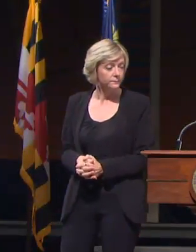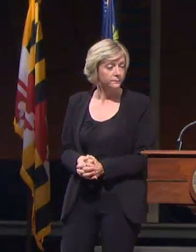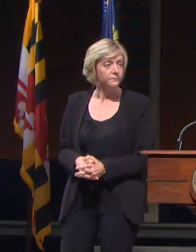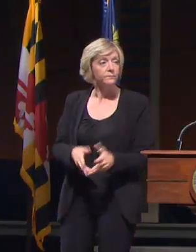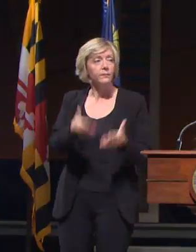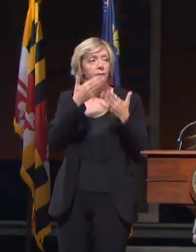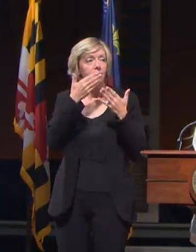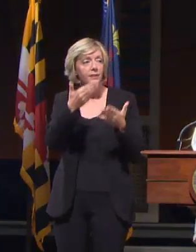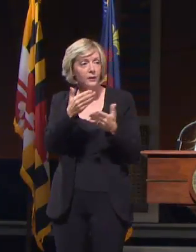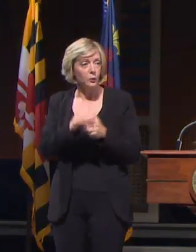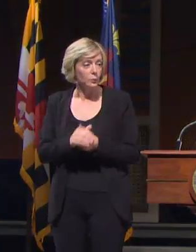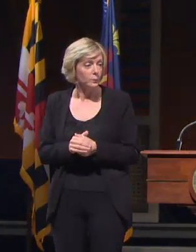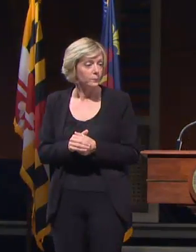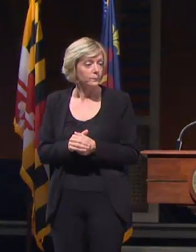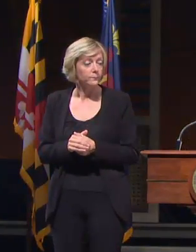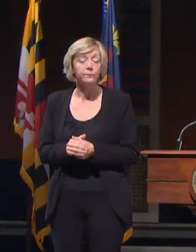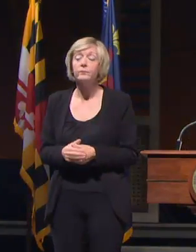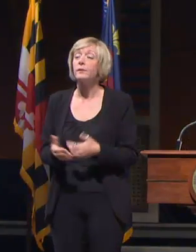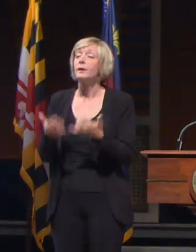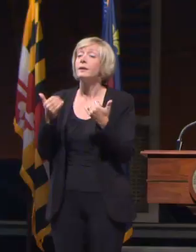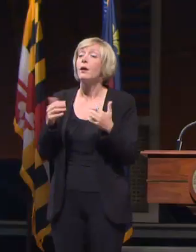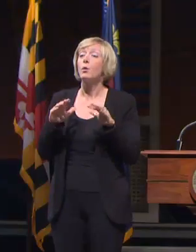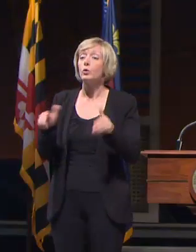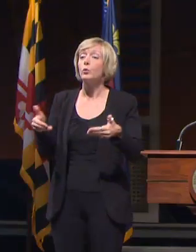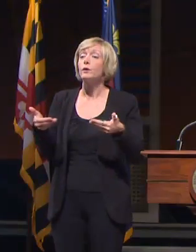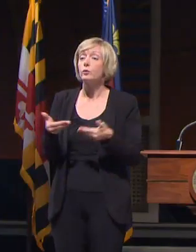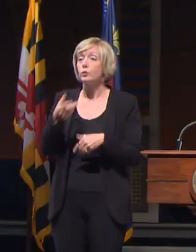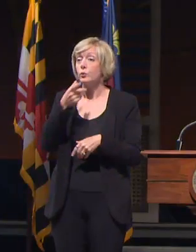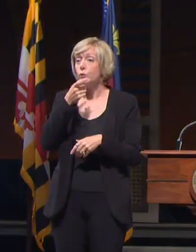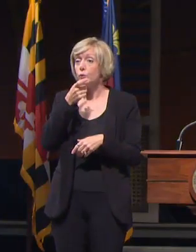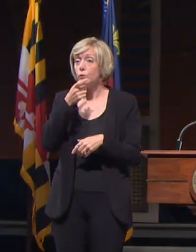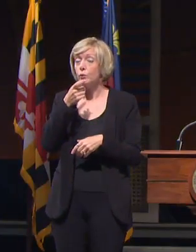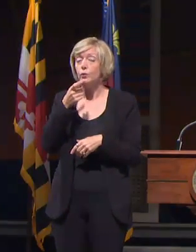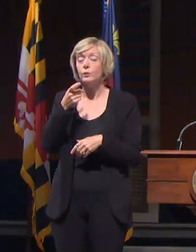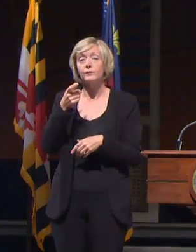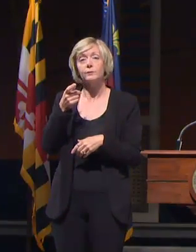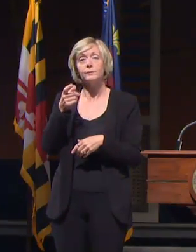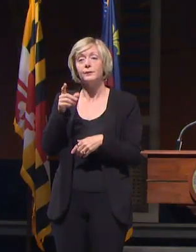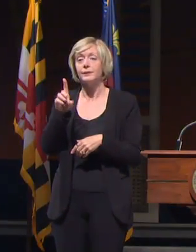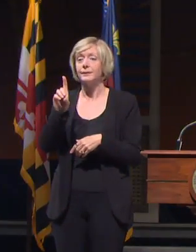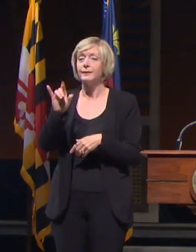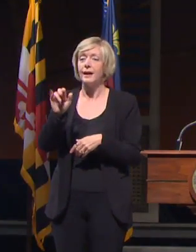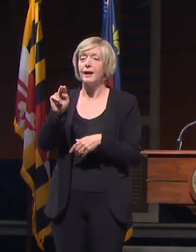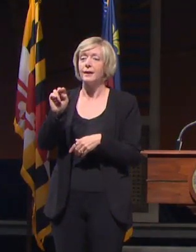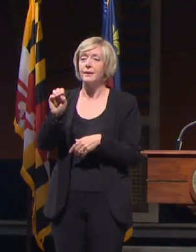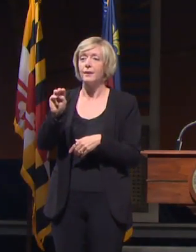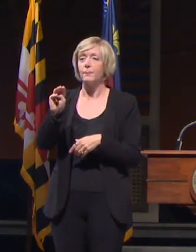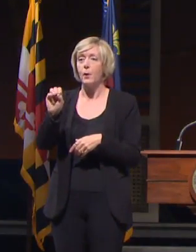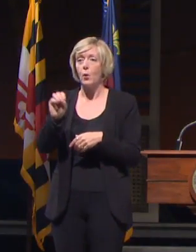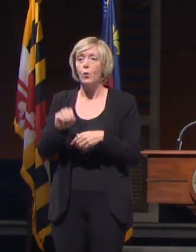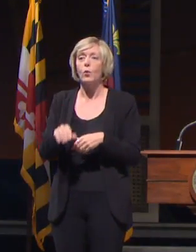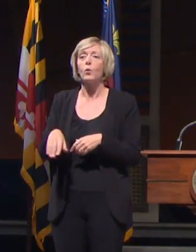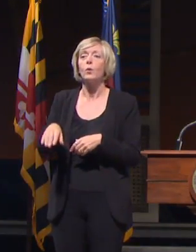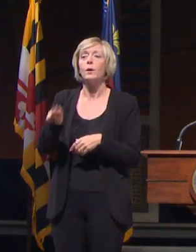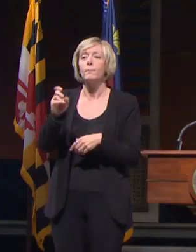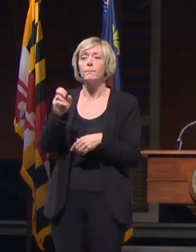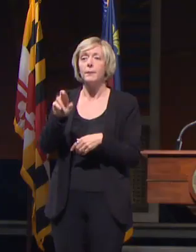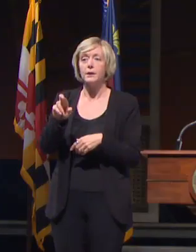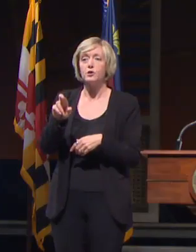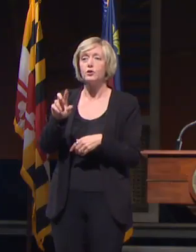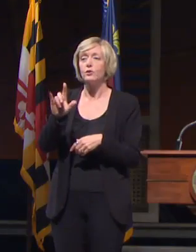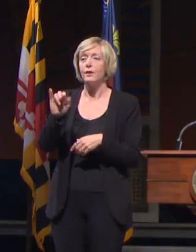Thank you, gentlemen. At this time, I'd like to introduce to you a dynamo and a good friend, Major General